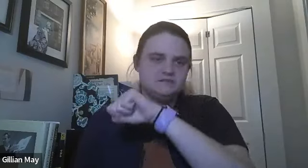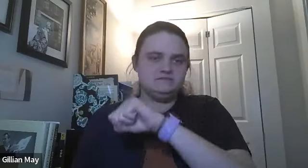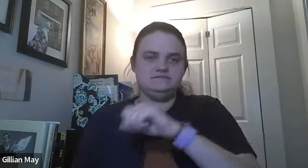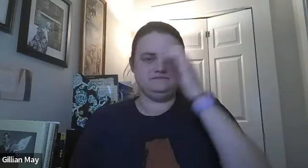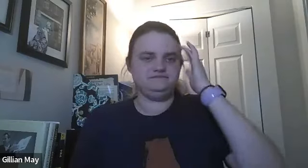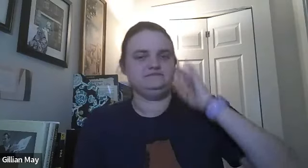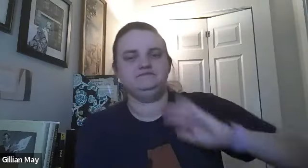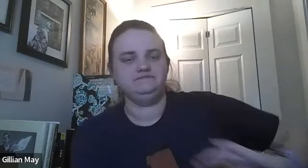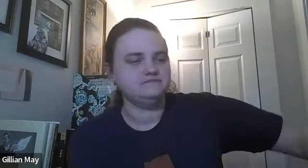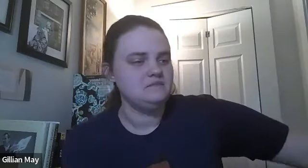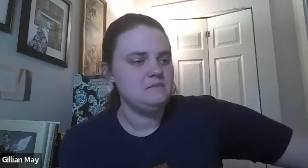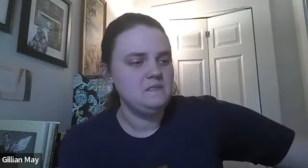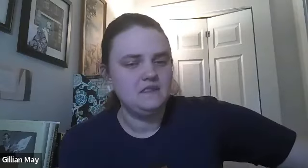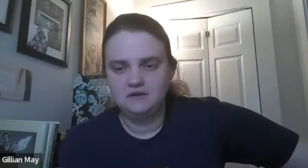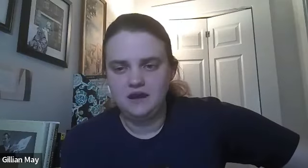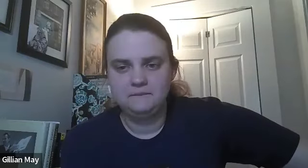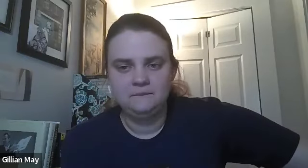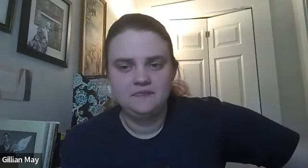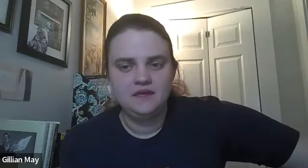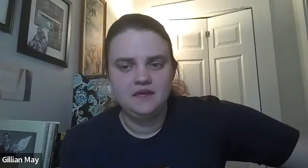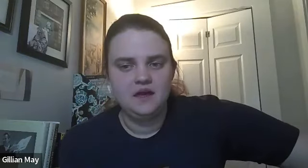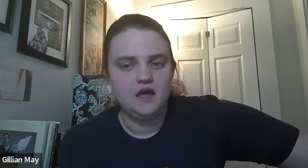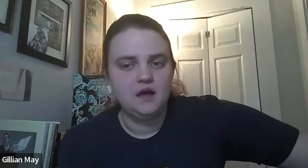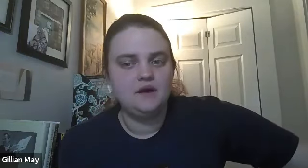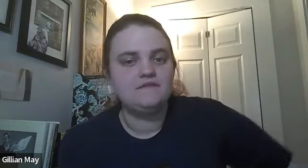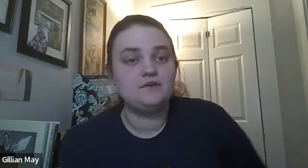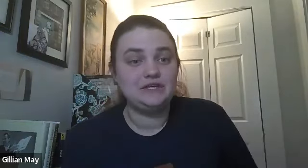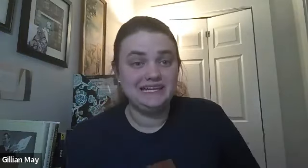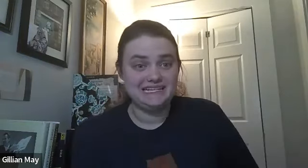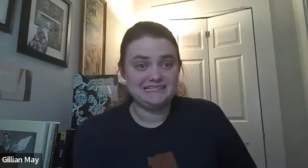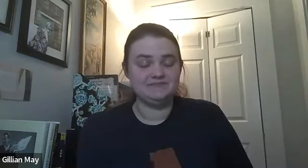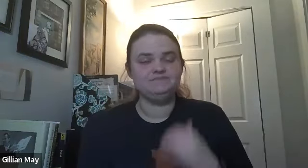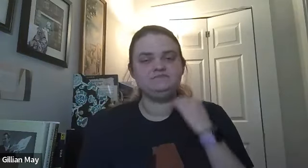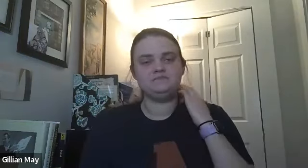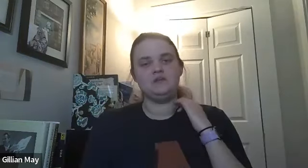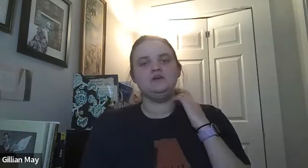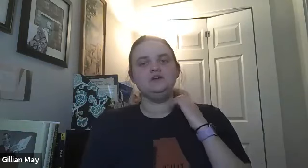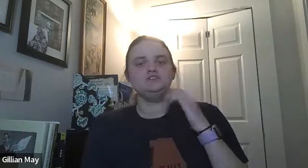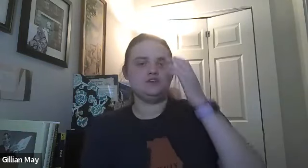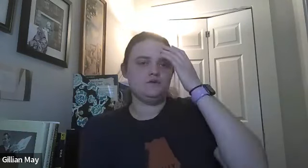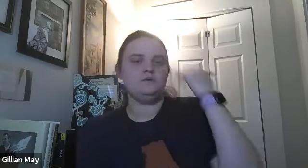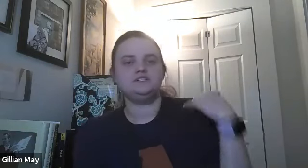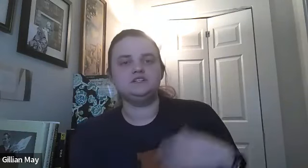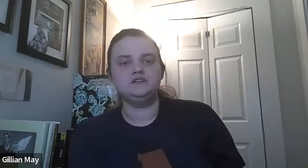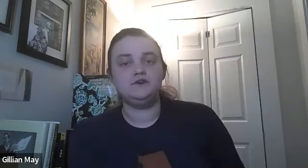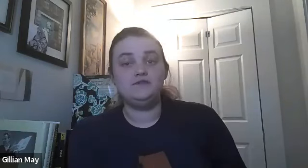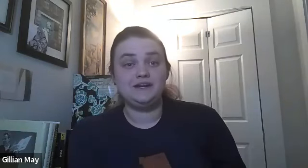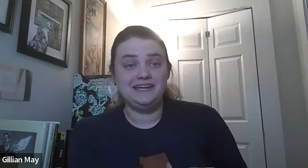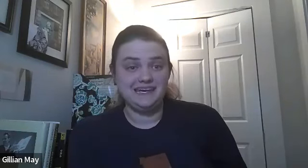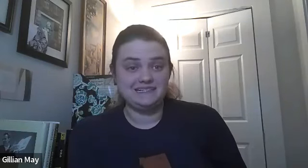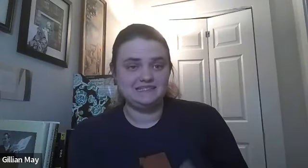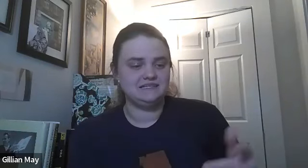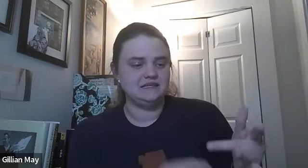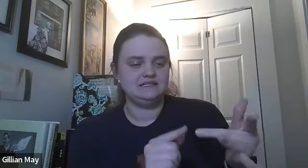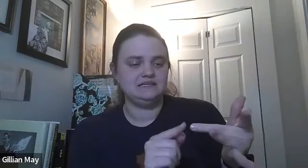Okay. Forget. So what you're going to do for forget is,